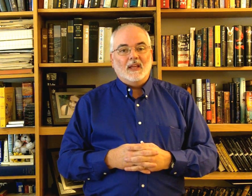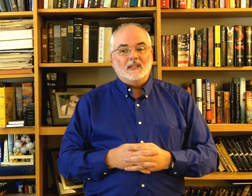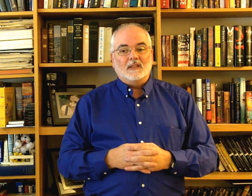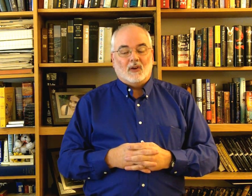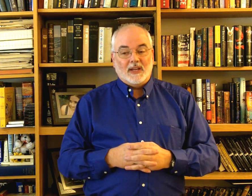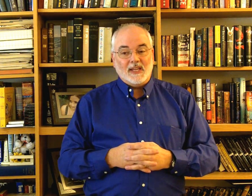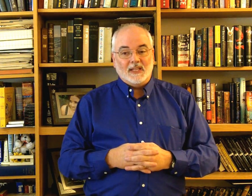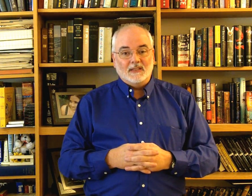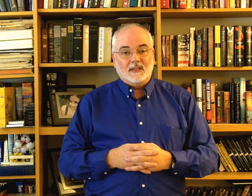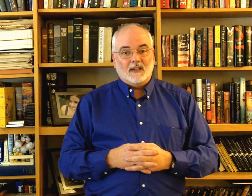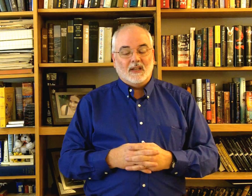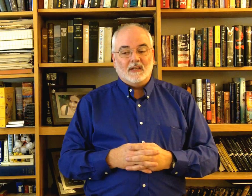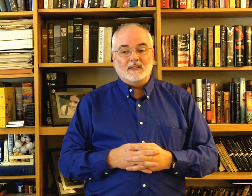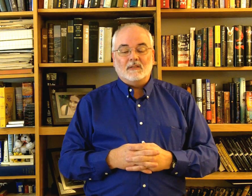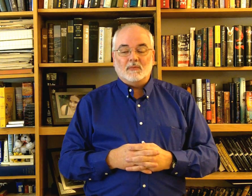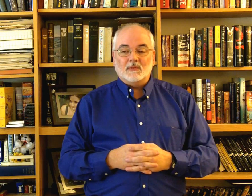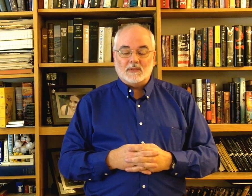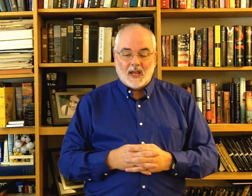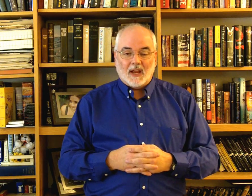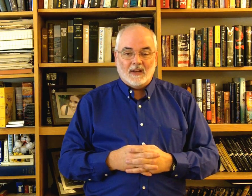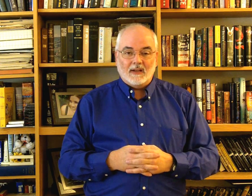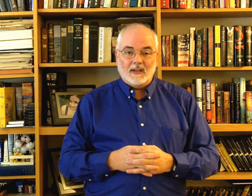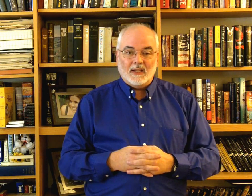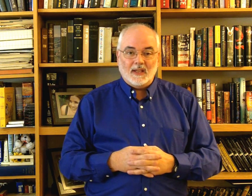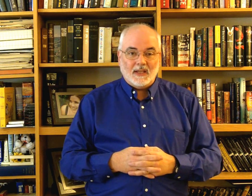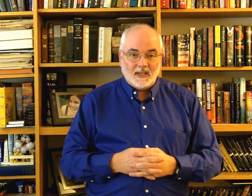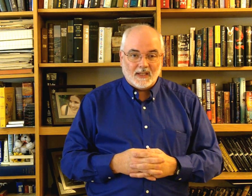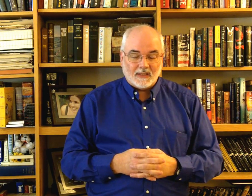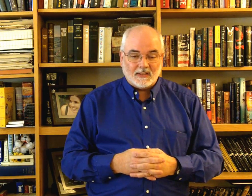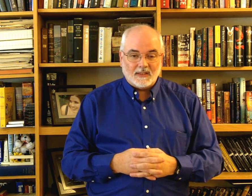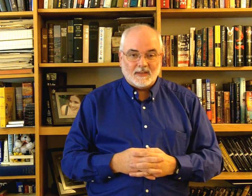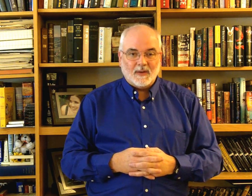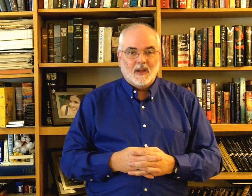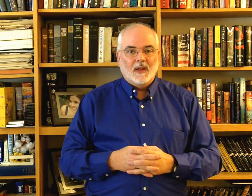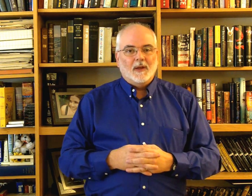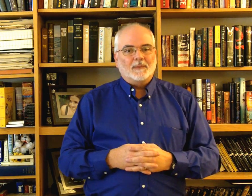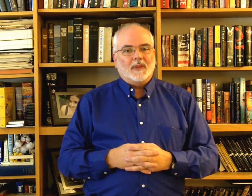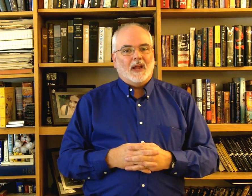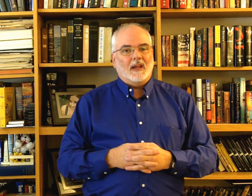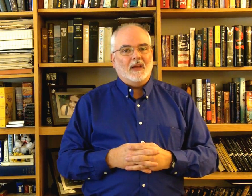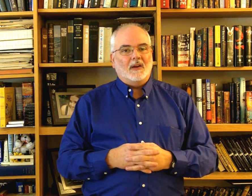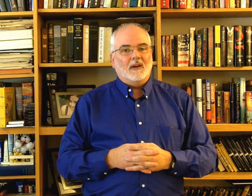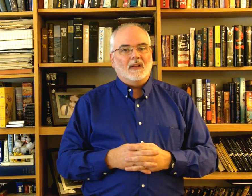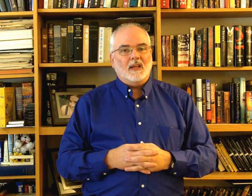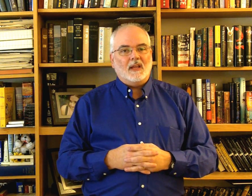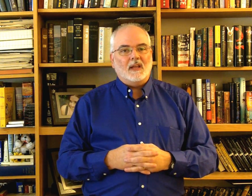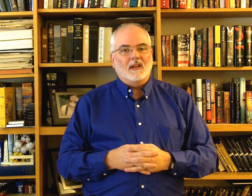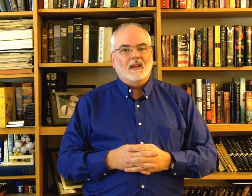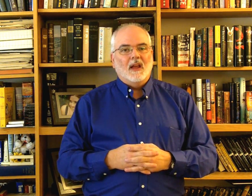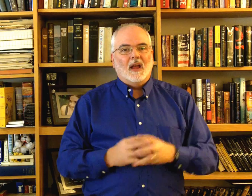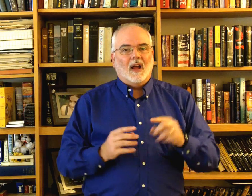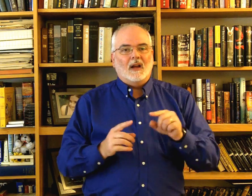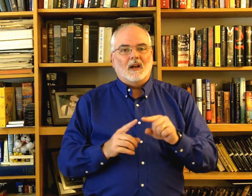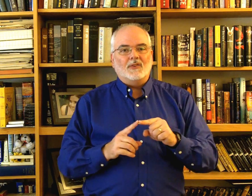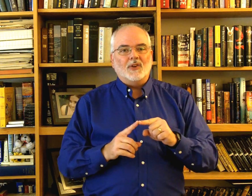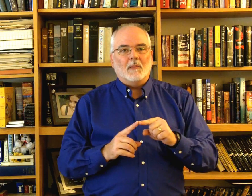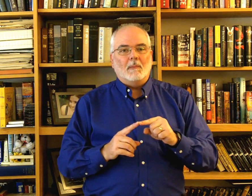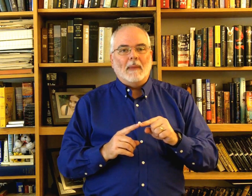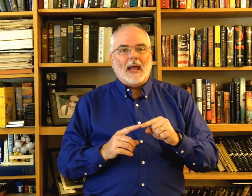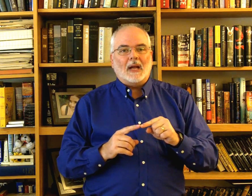is, or he's, is signed, he is. Now here, he, I'm going to jump back